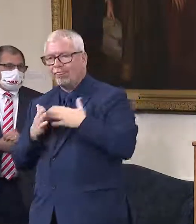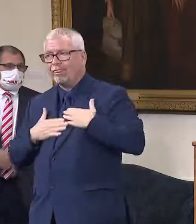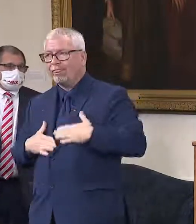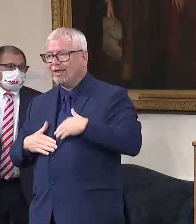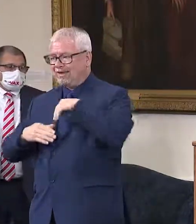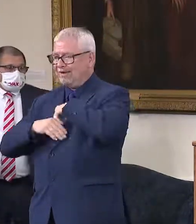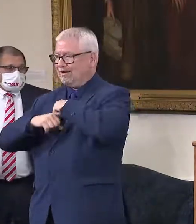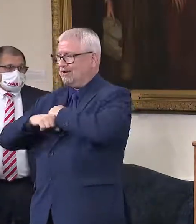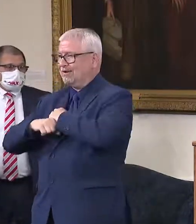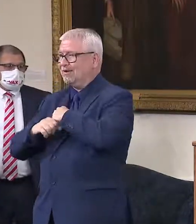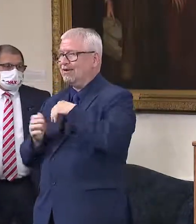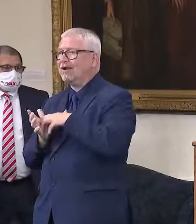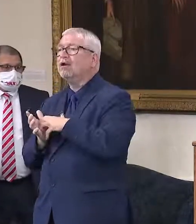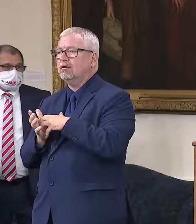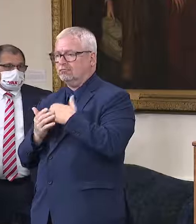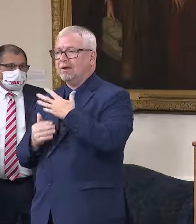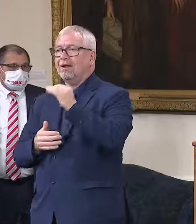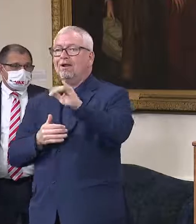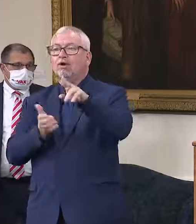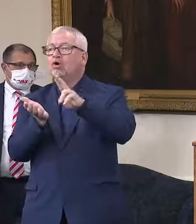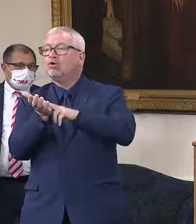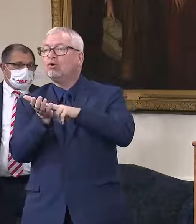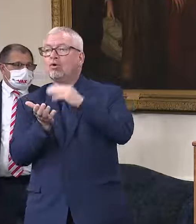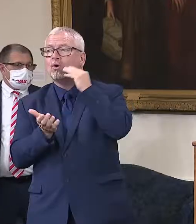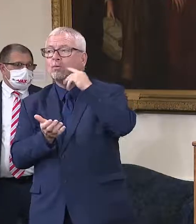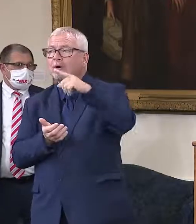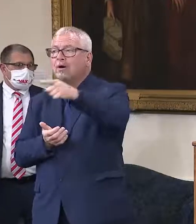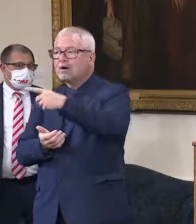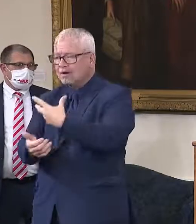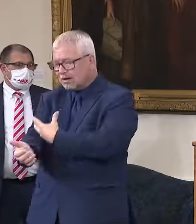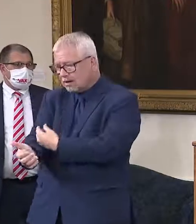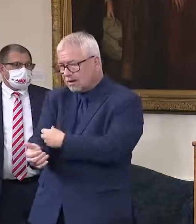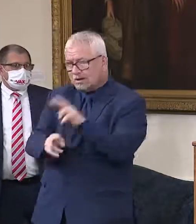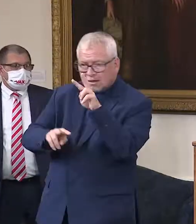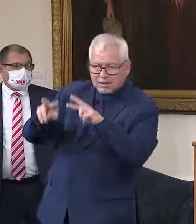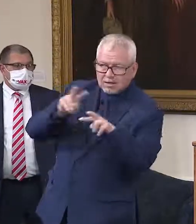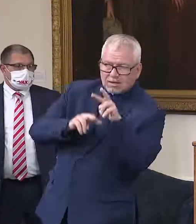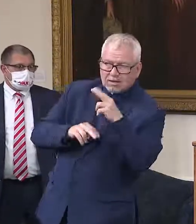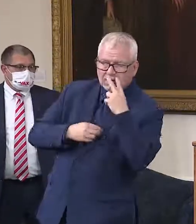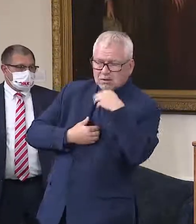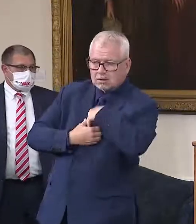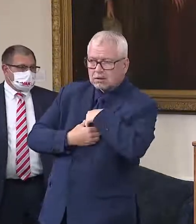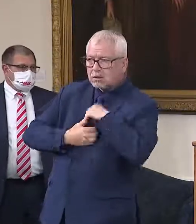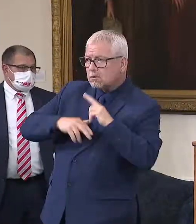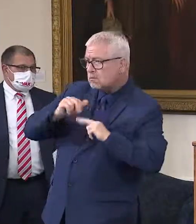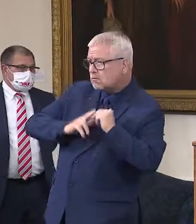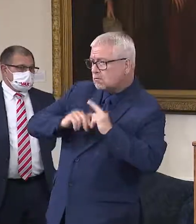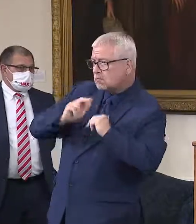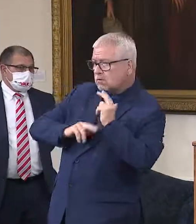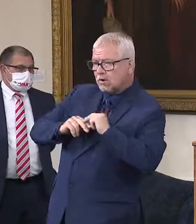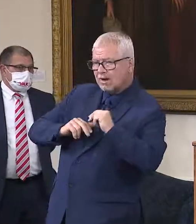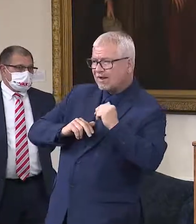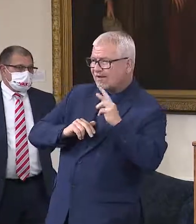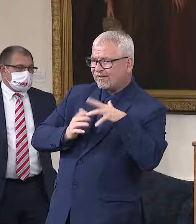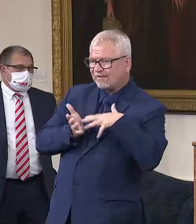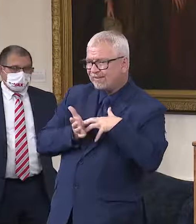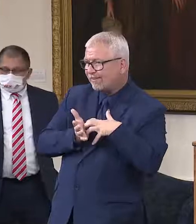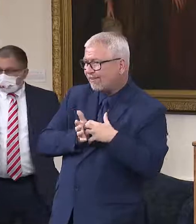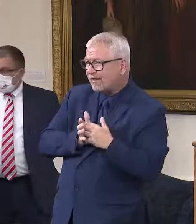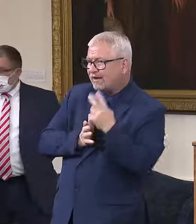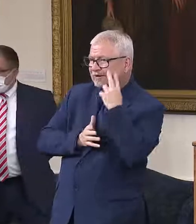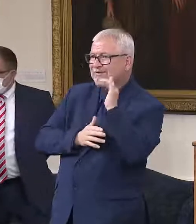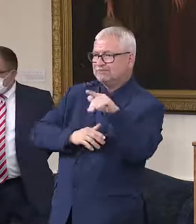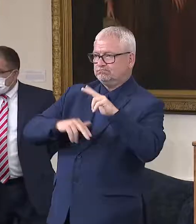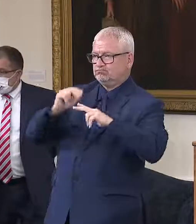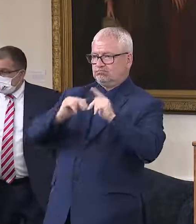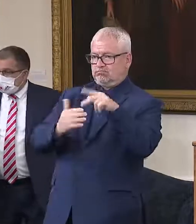state in order to ascertain their current levels of immunity from COVID-19. This pilot program, which was the first